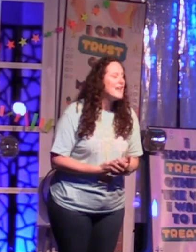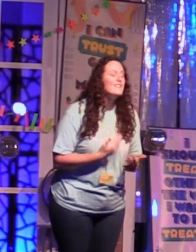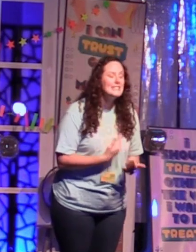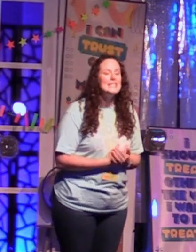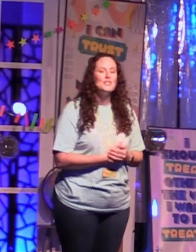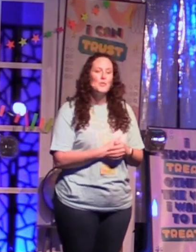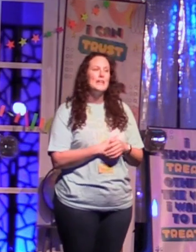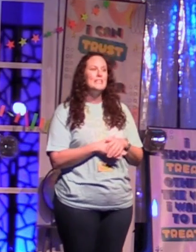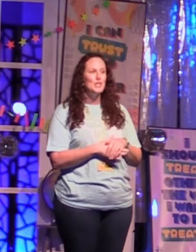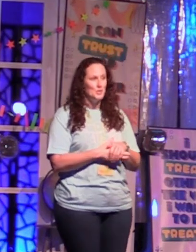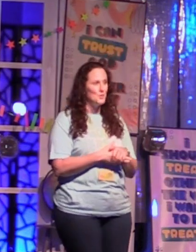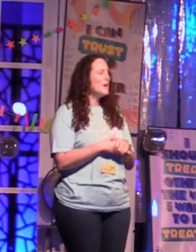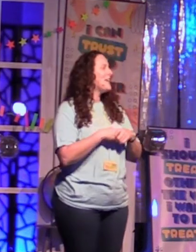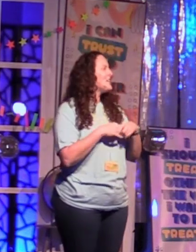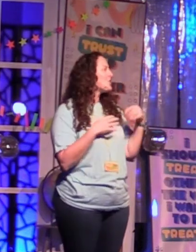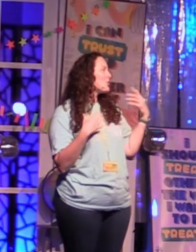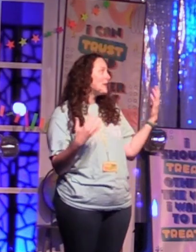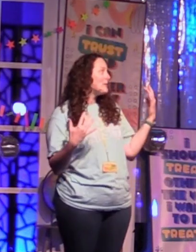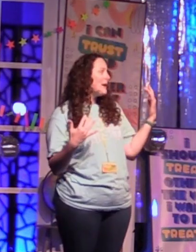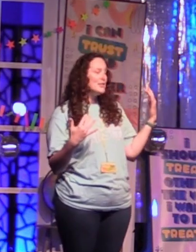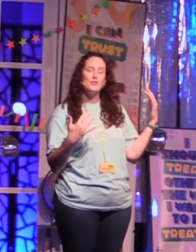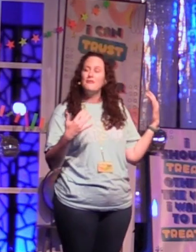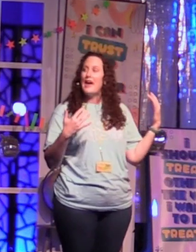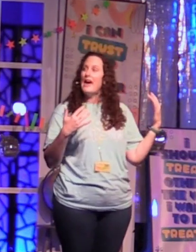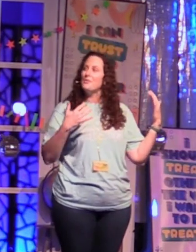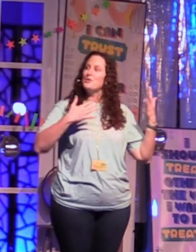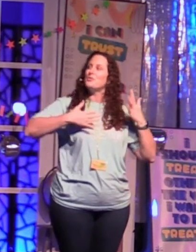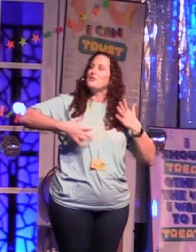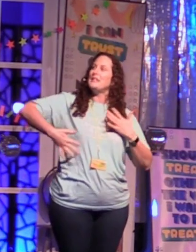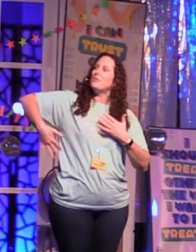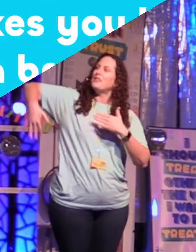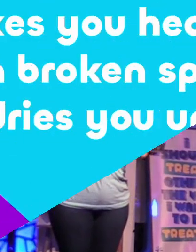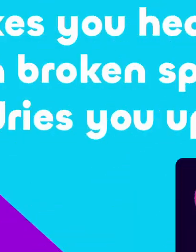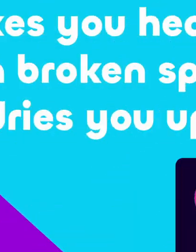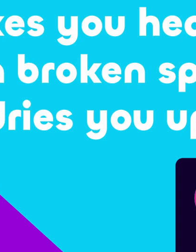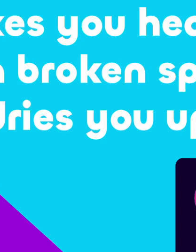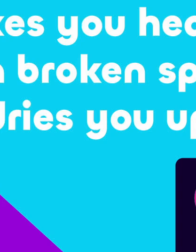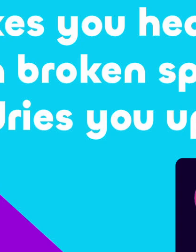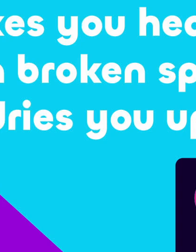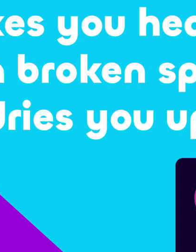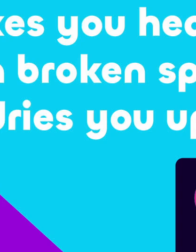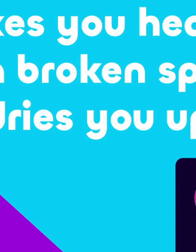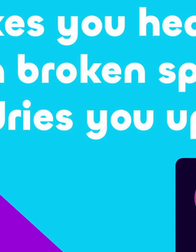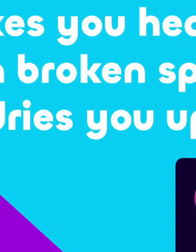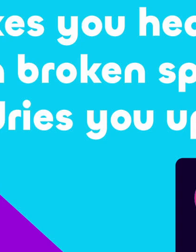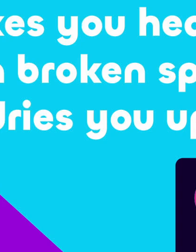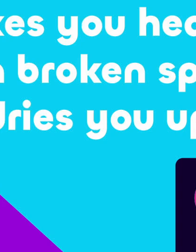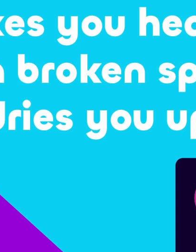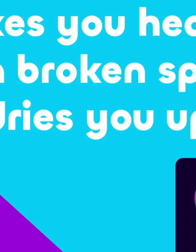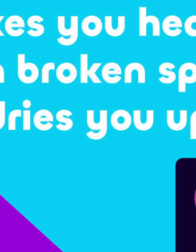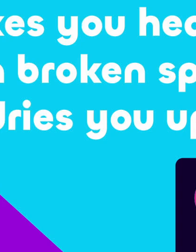Proverbs 17:22 is a great reminder of that. Will you read it with me?